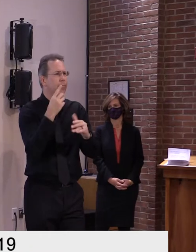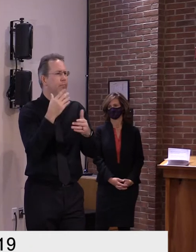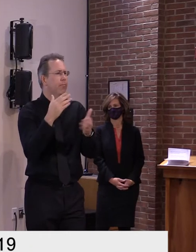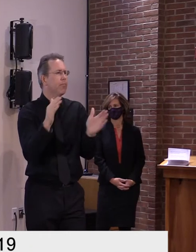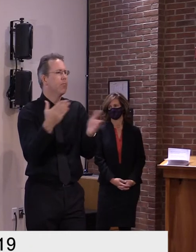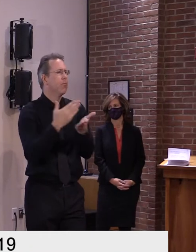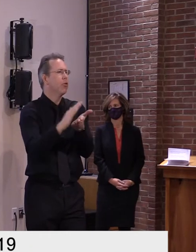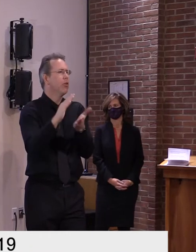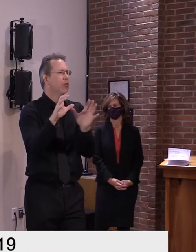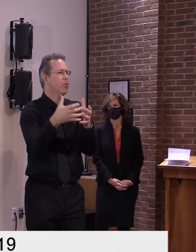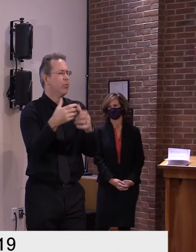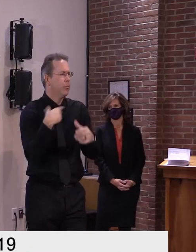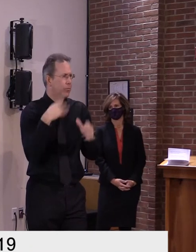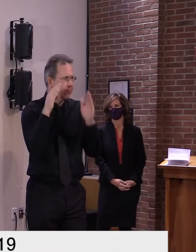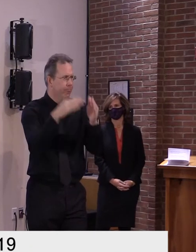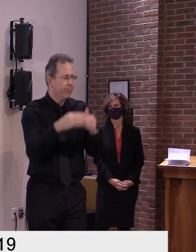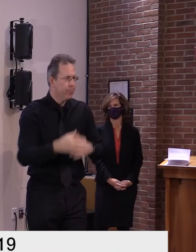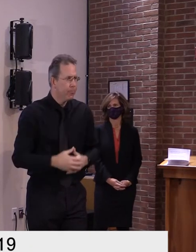Most of what we do